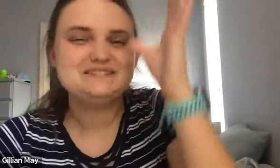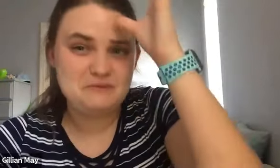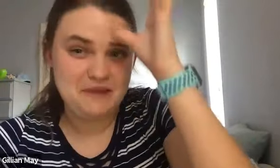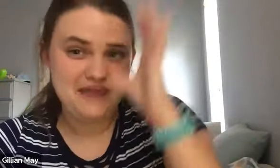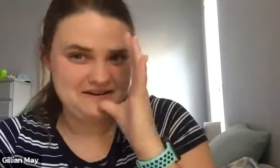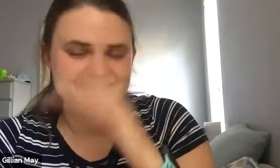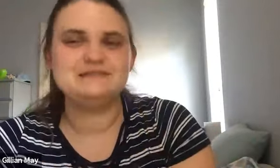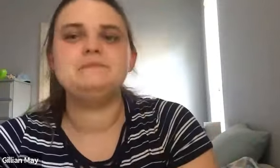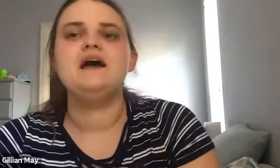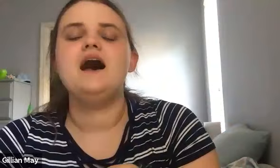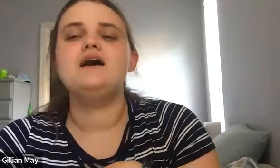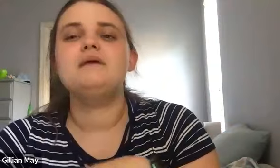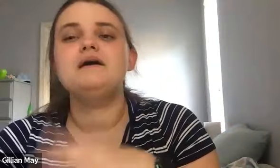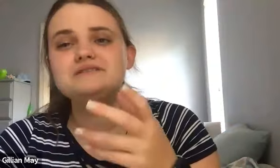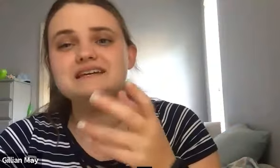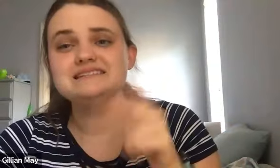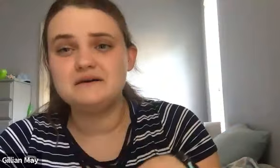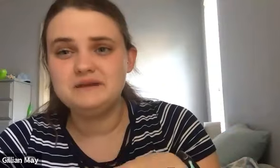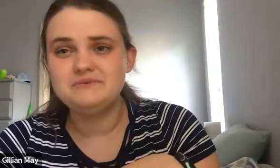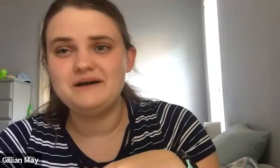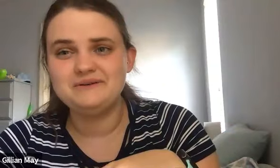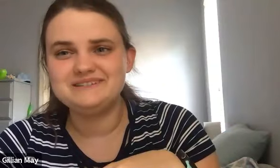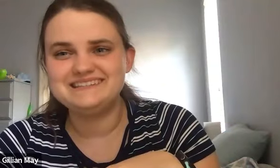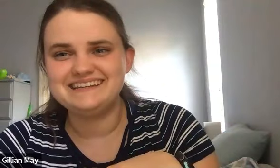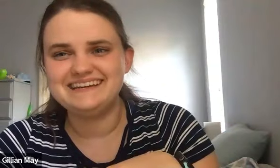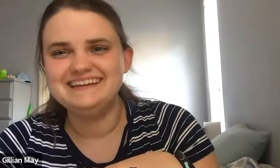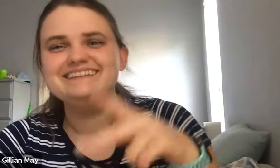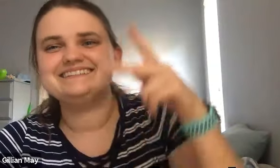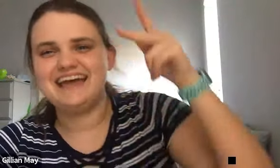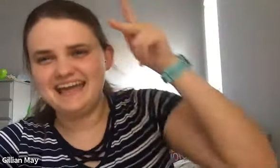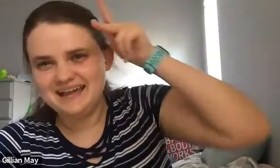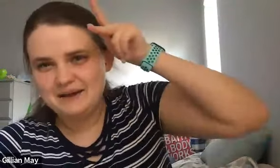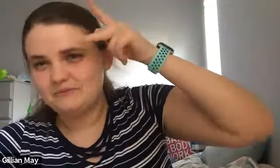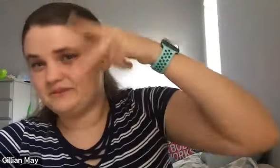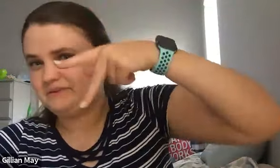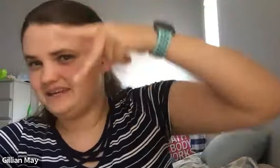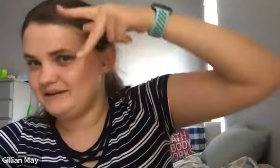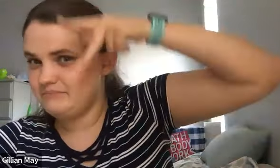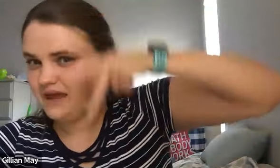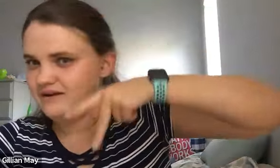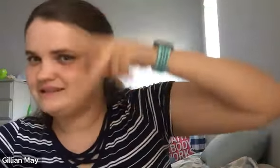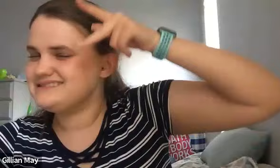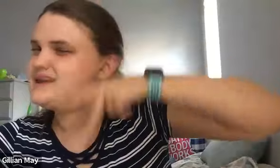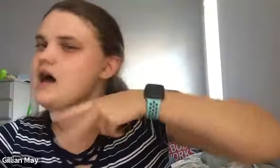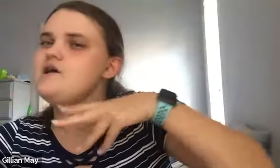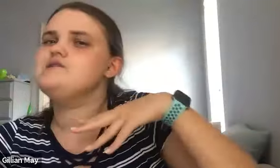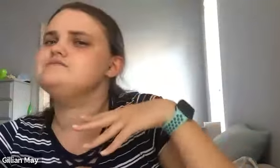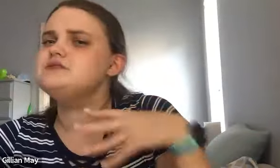So parents. I will say some people I will see saying with the P, parents,